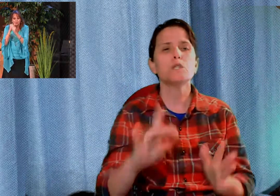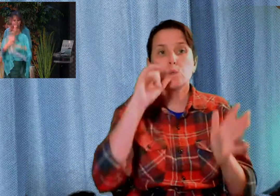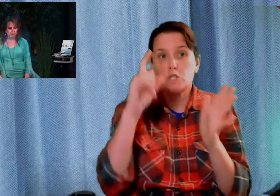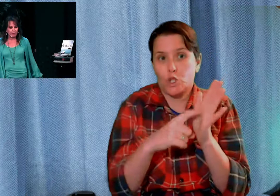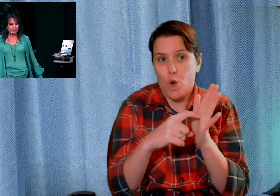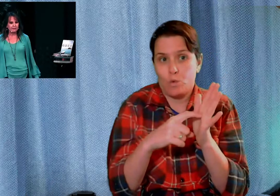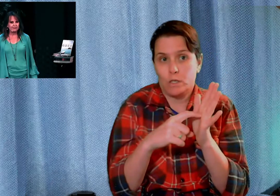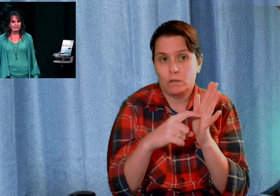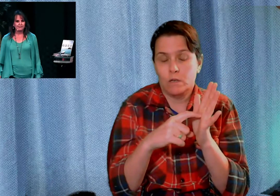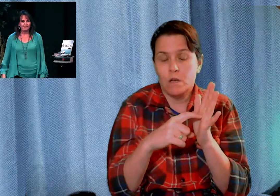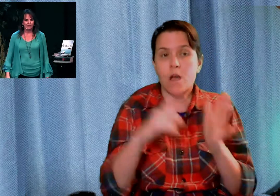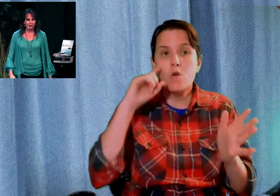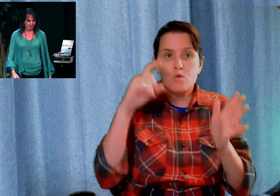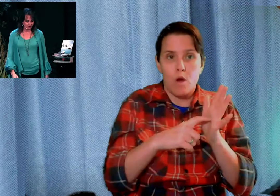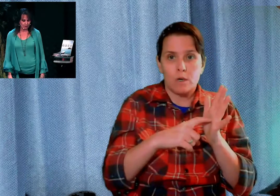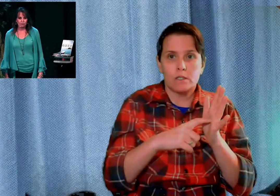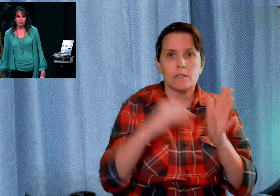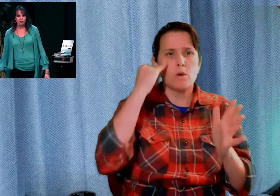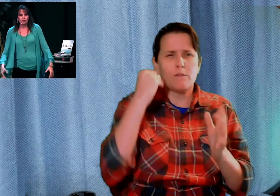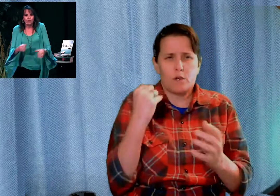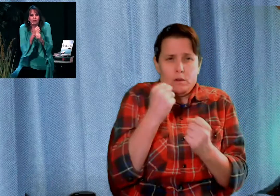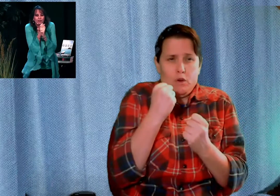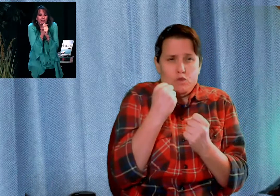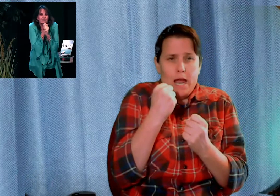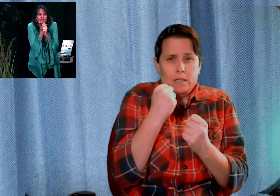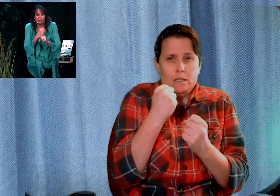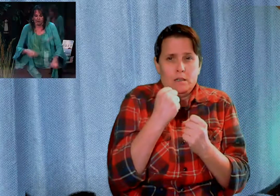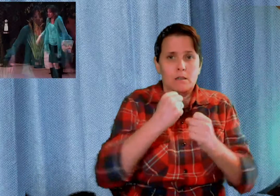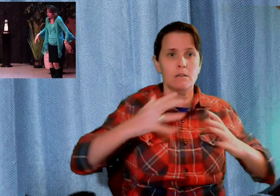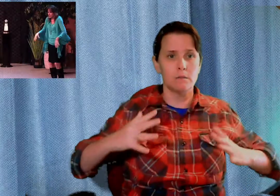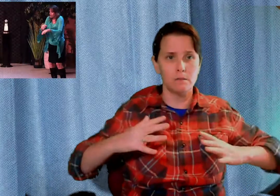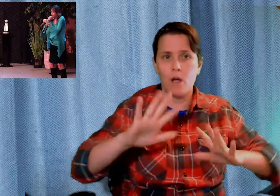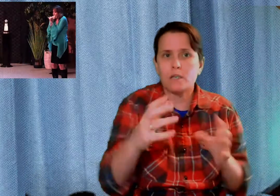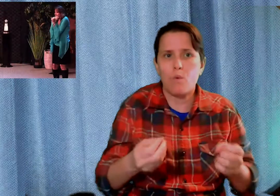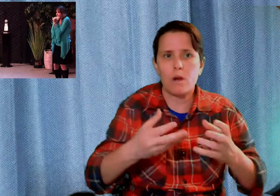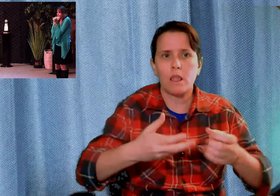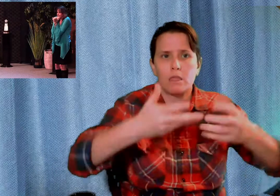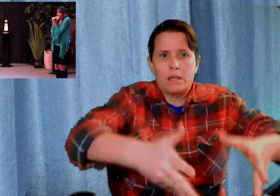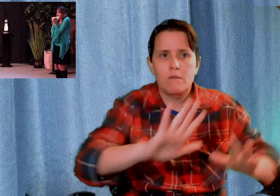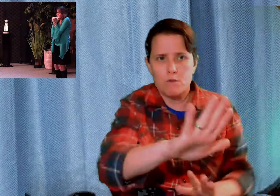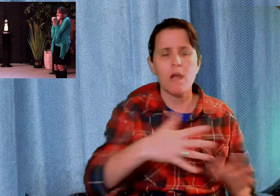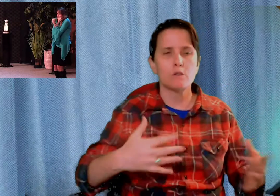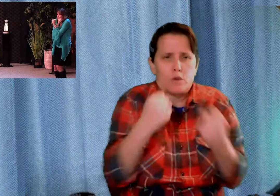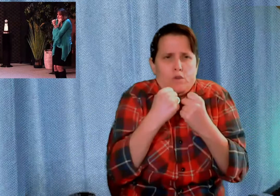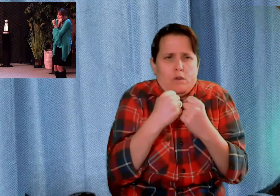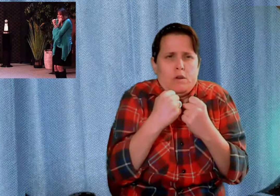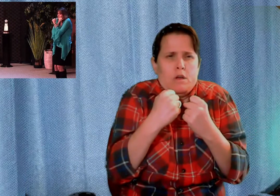contracted, drop it. Okay, so do this. So we already contracted. I don't want to leave you there. Contracted, right?